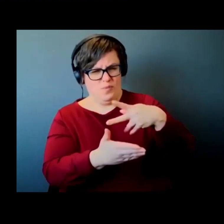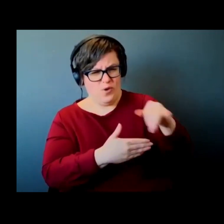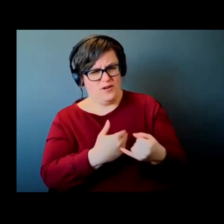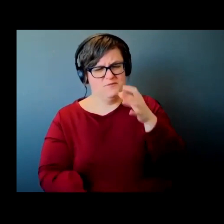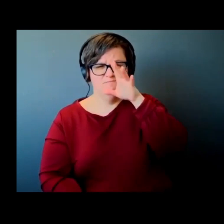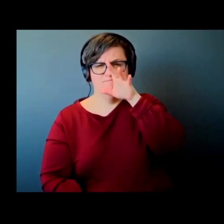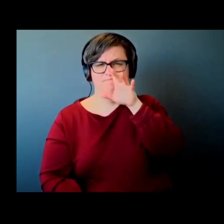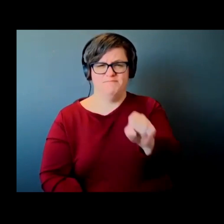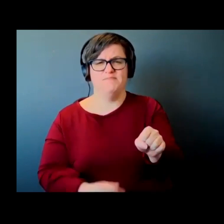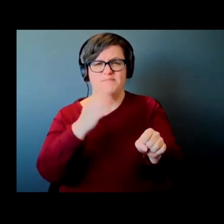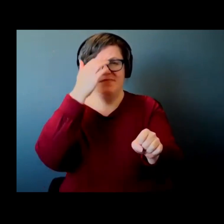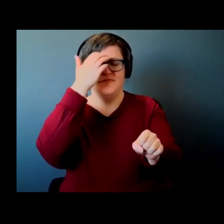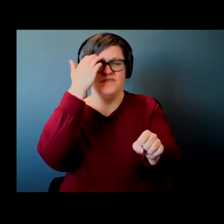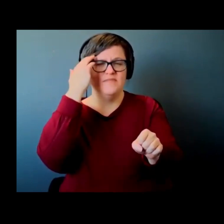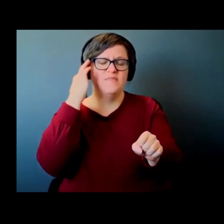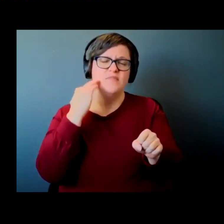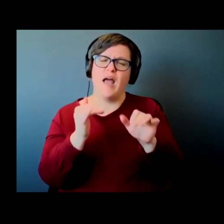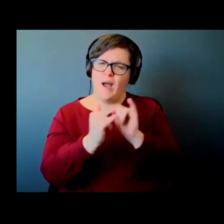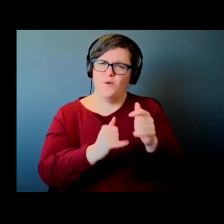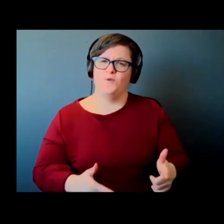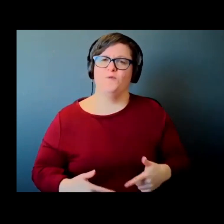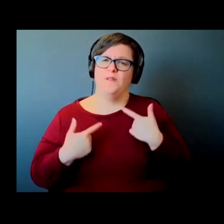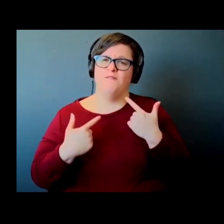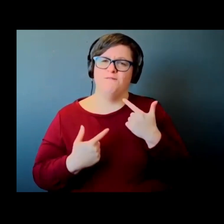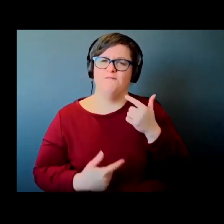you're sharing that with us.